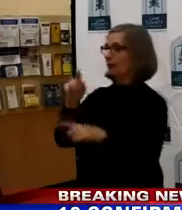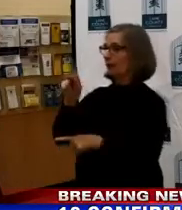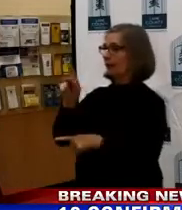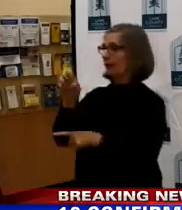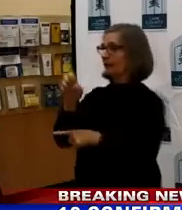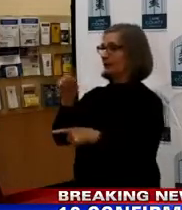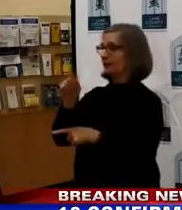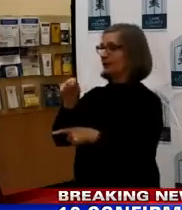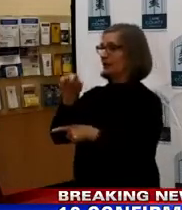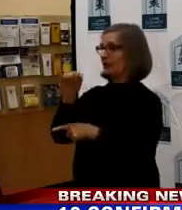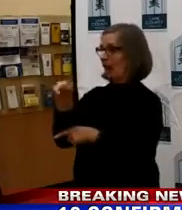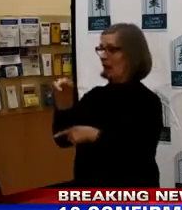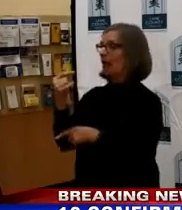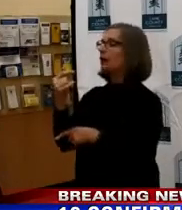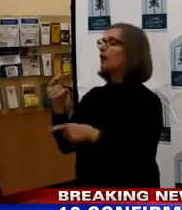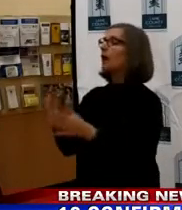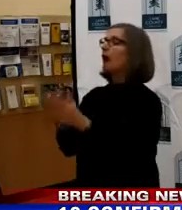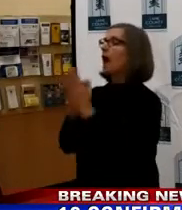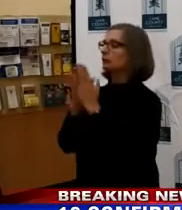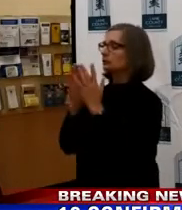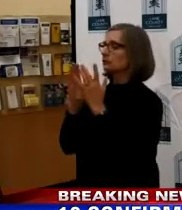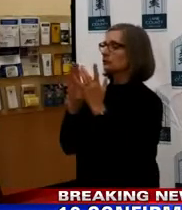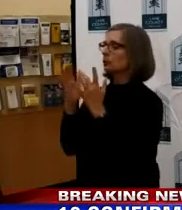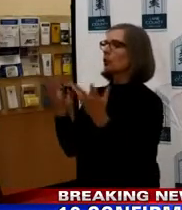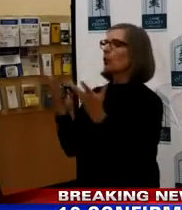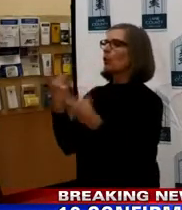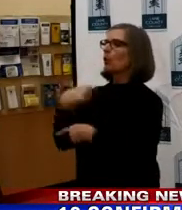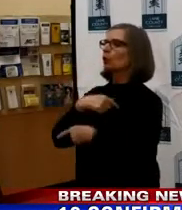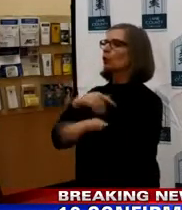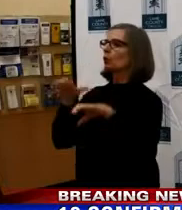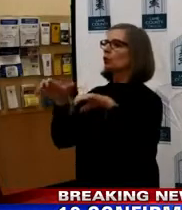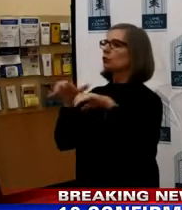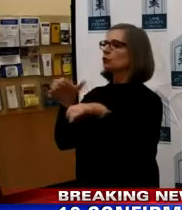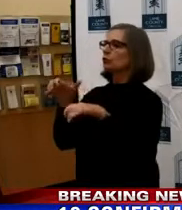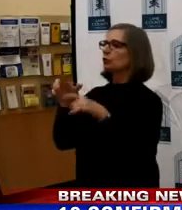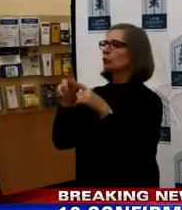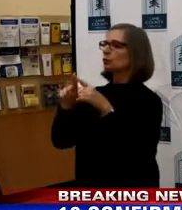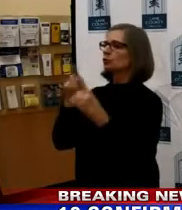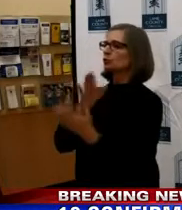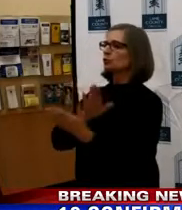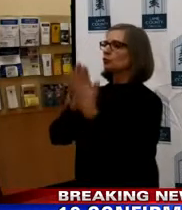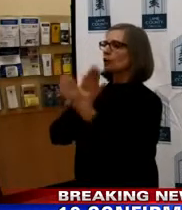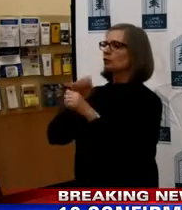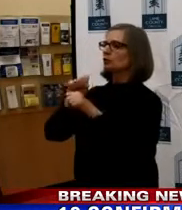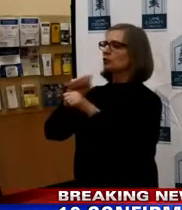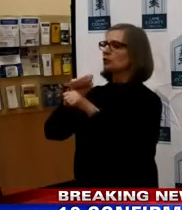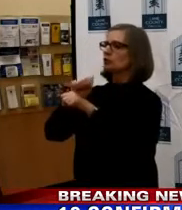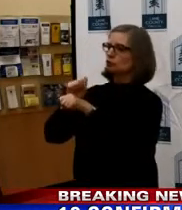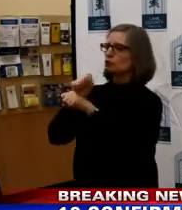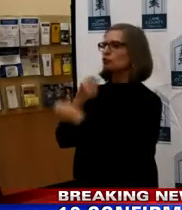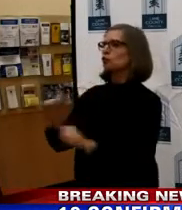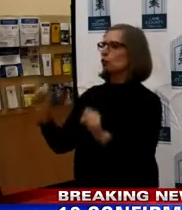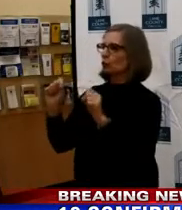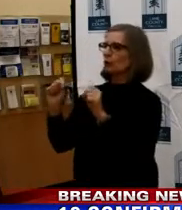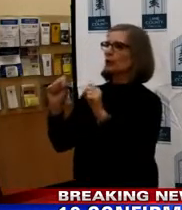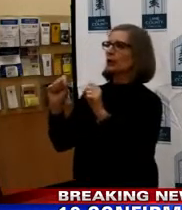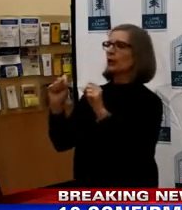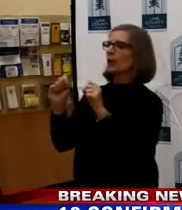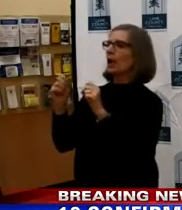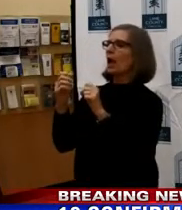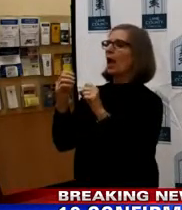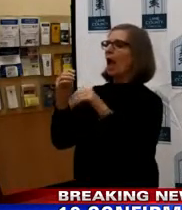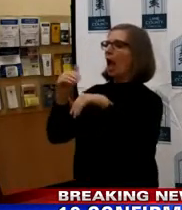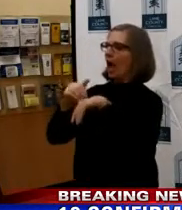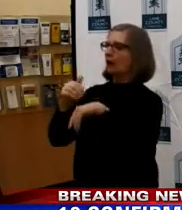to address security at the 2 respite centers for the unhoused? So Brian's question is, what are